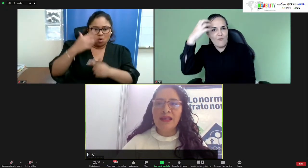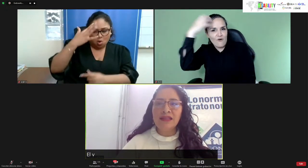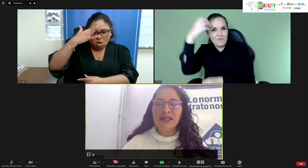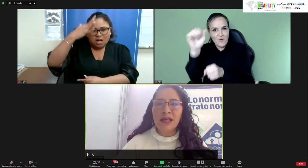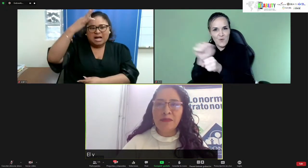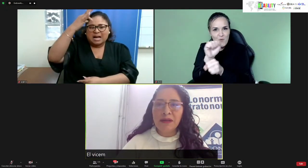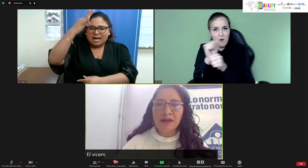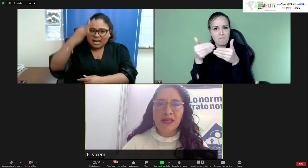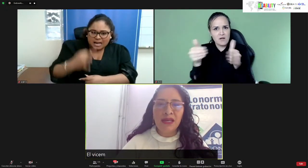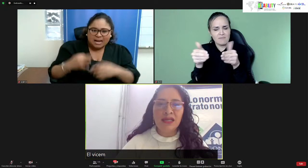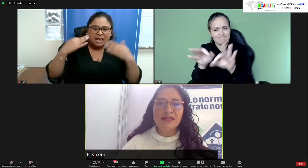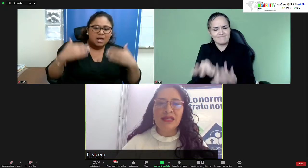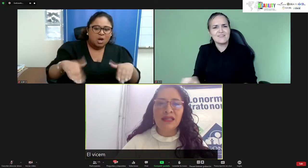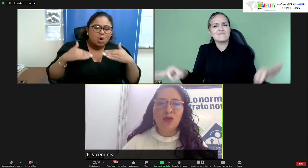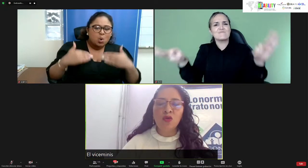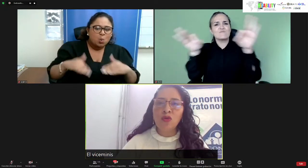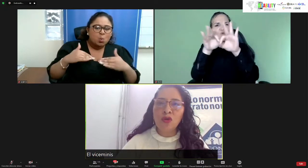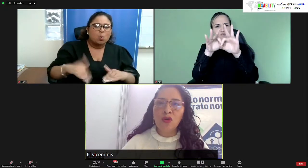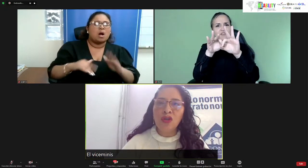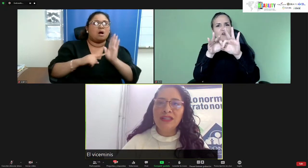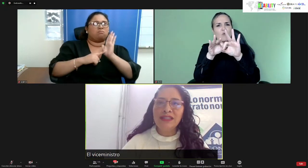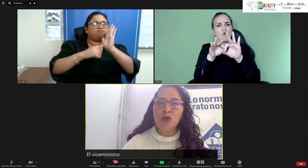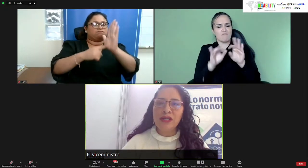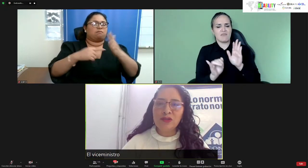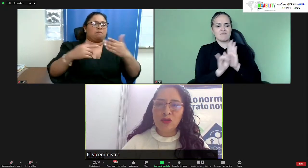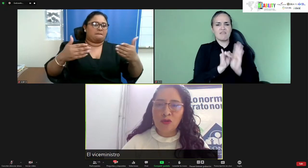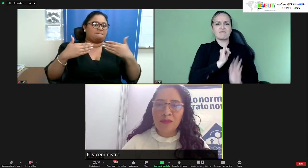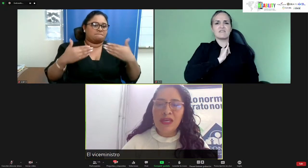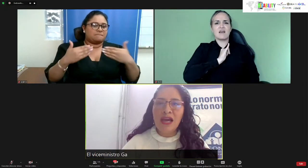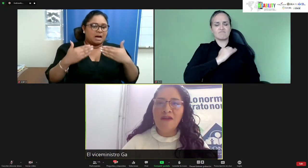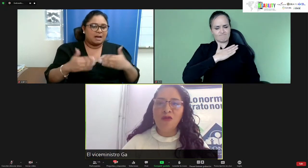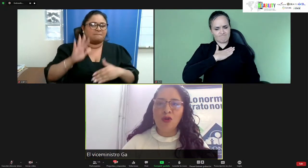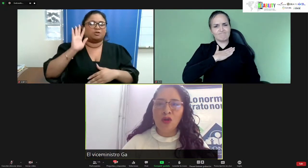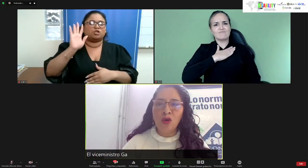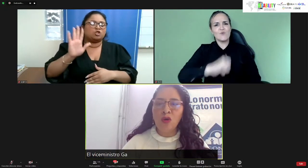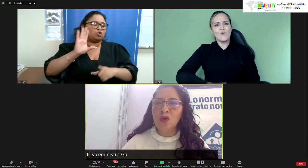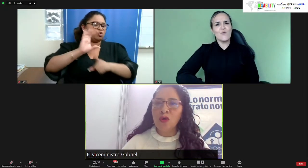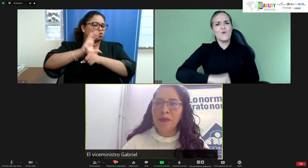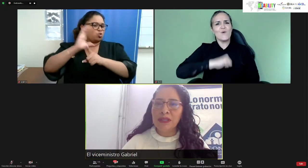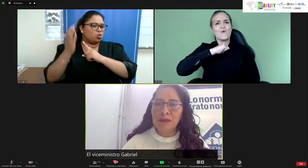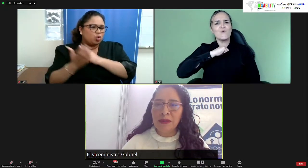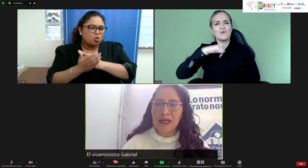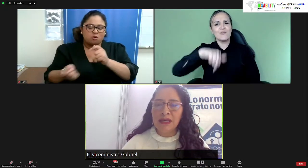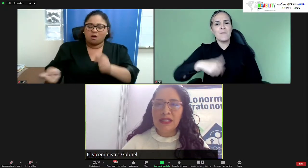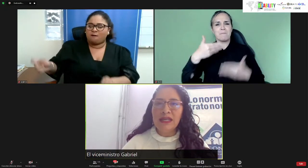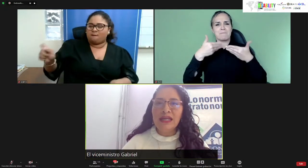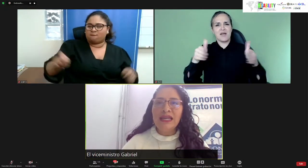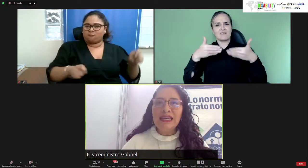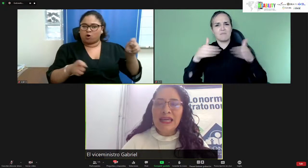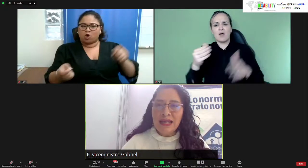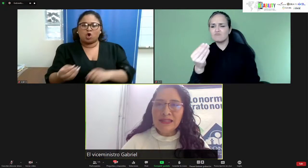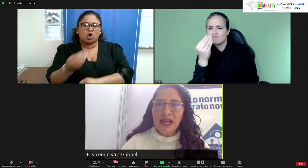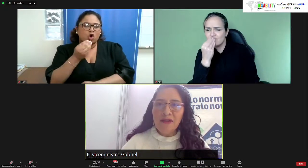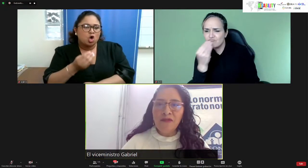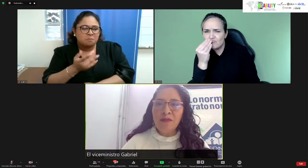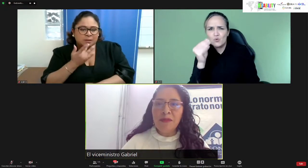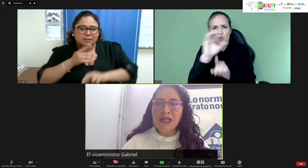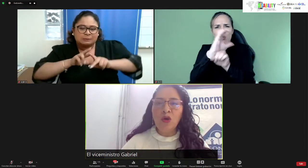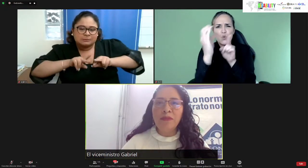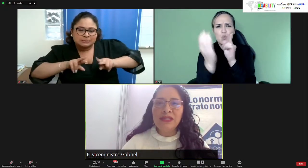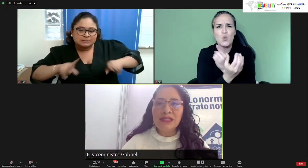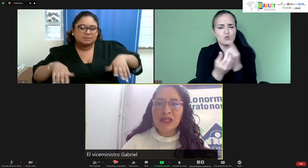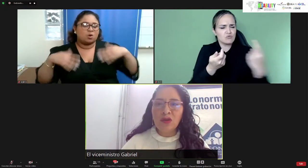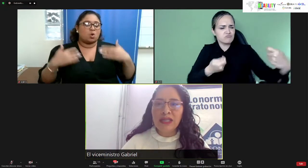believes that we need to restate the panamanian identity to feel proud of their